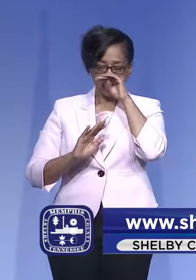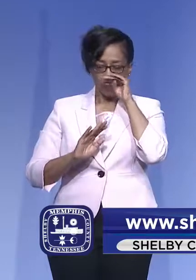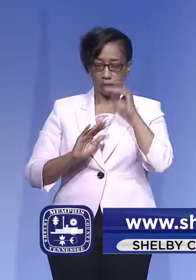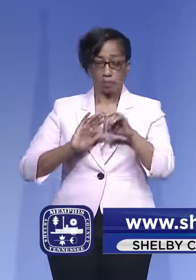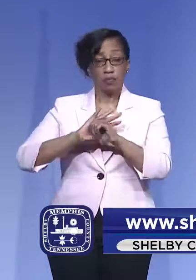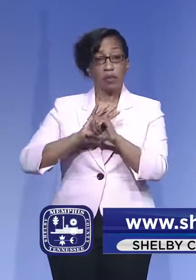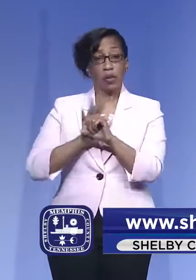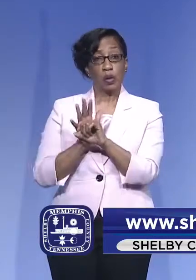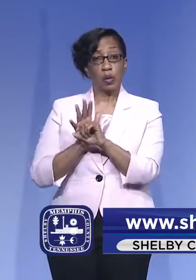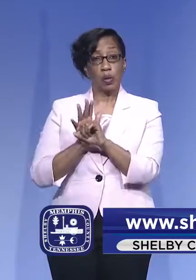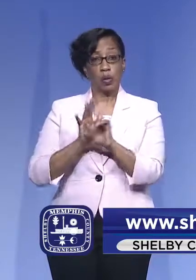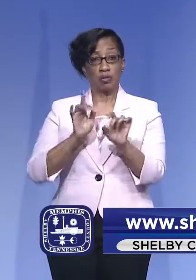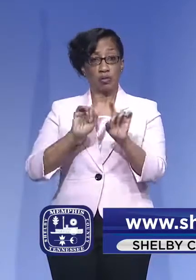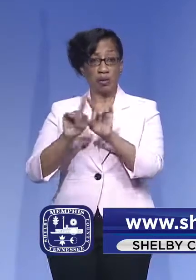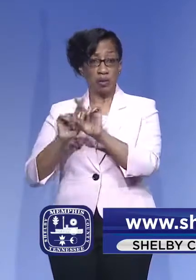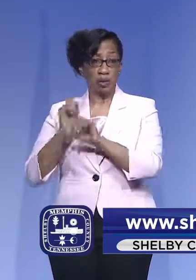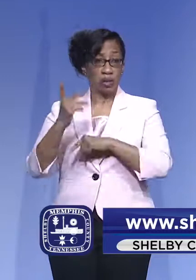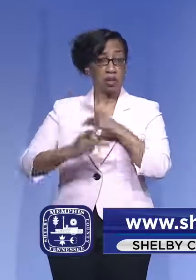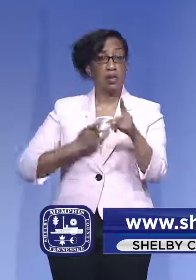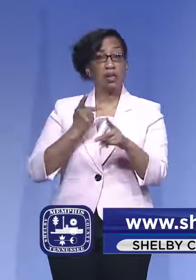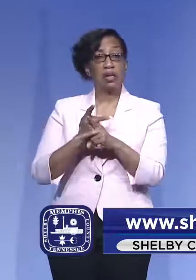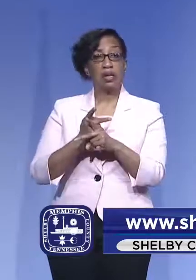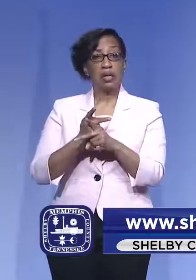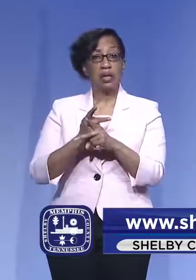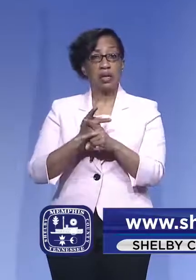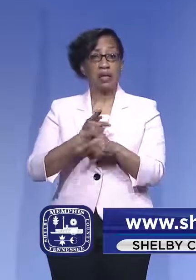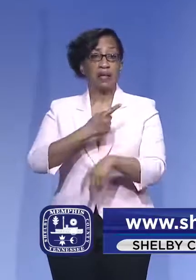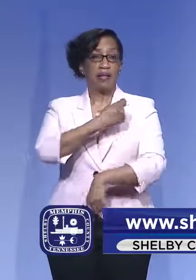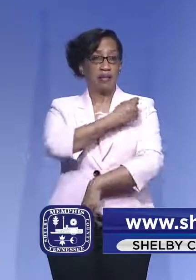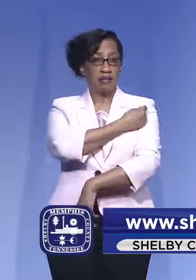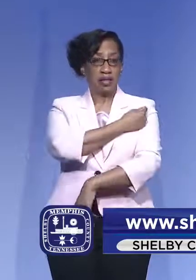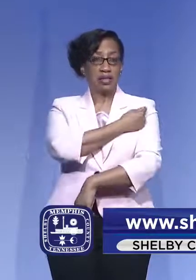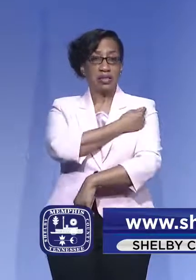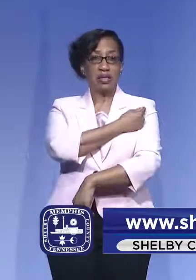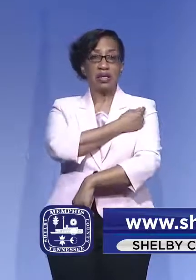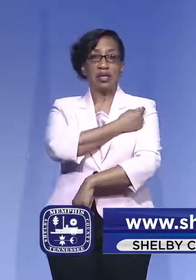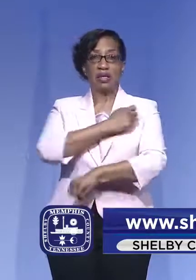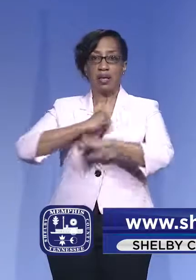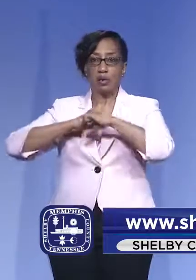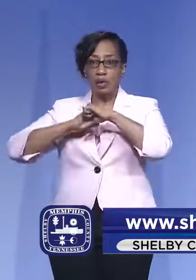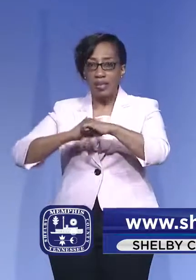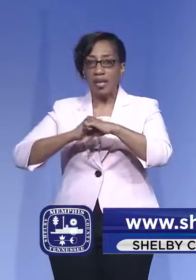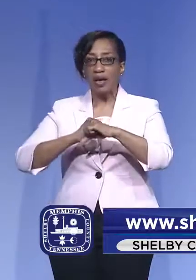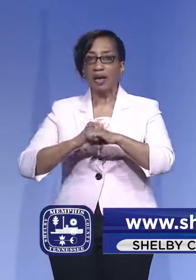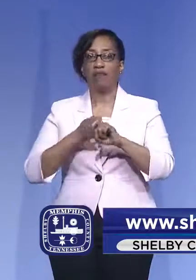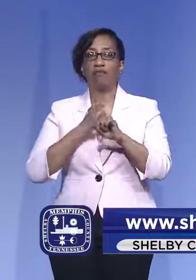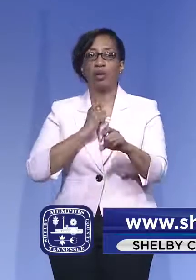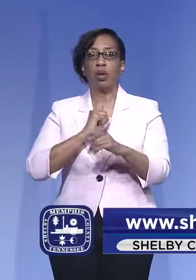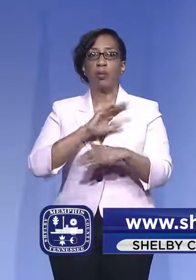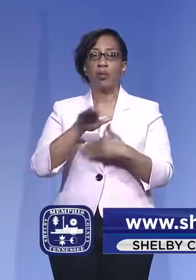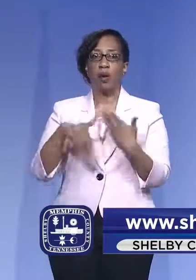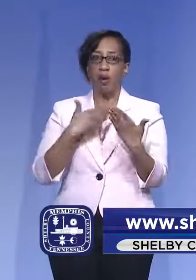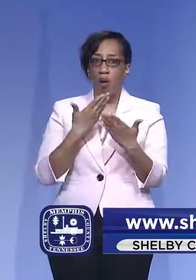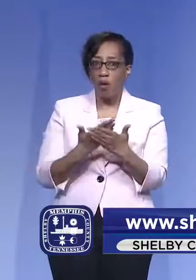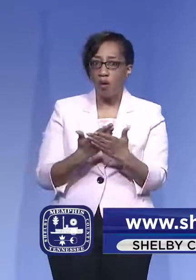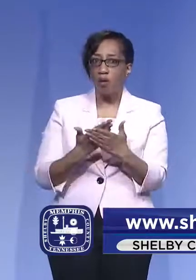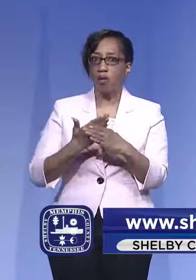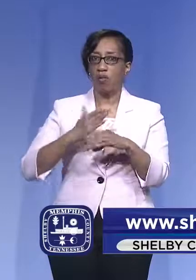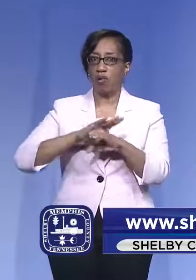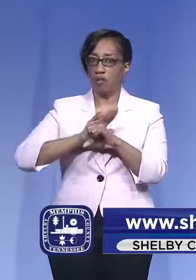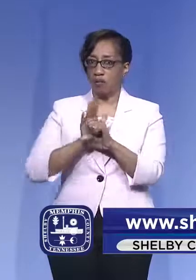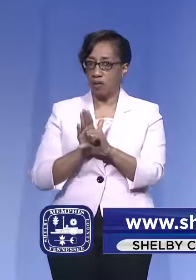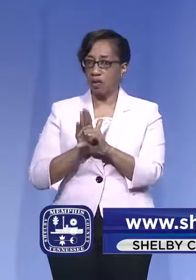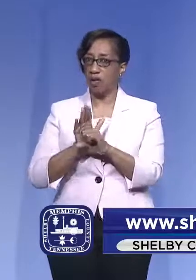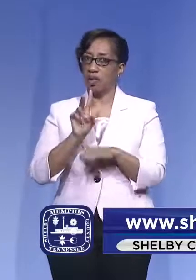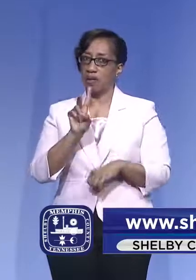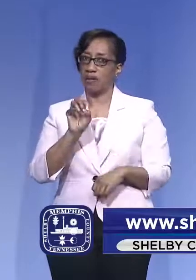be, the vaccine protects against the worst outcomes from all of these viruses. In other words, what I'm